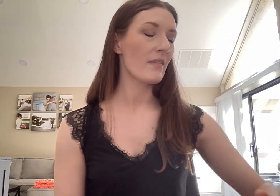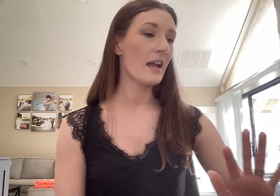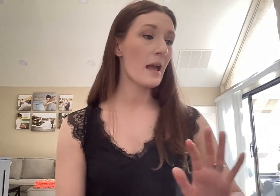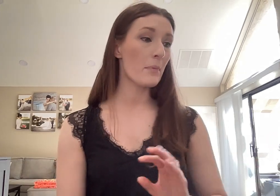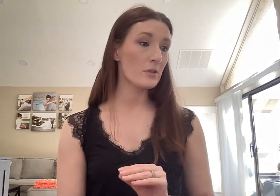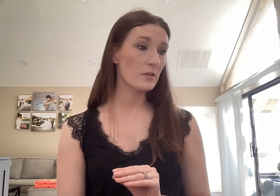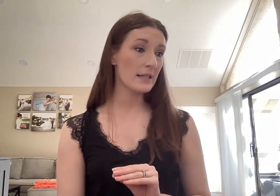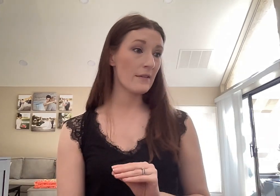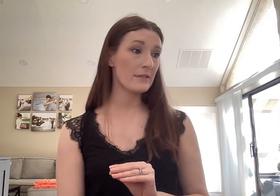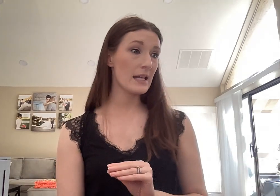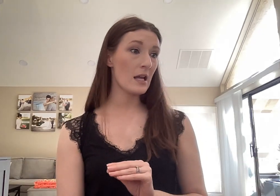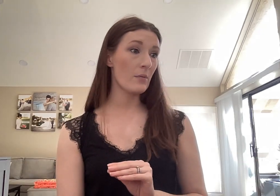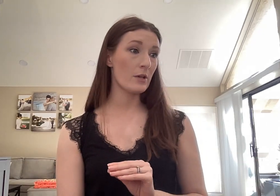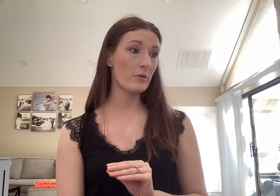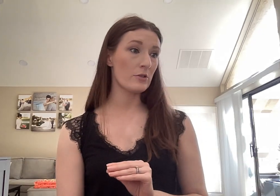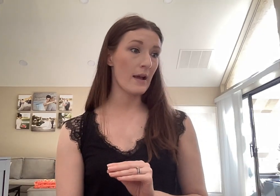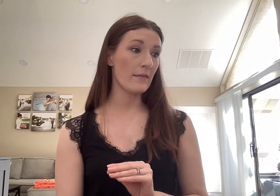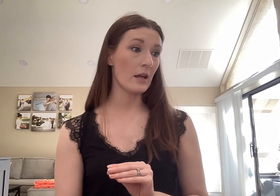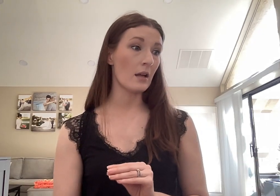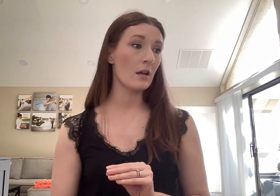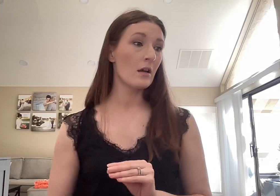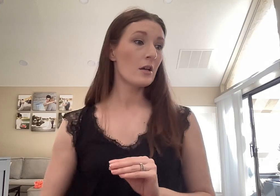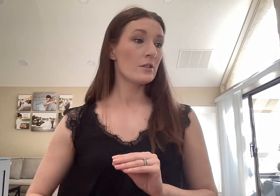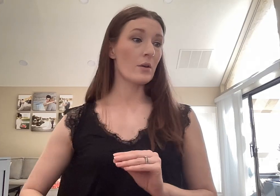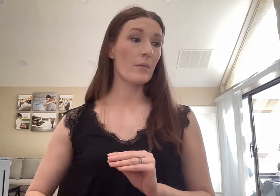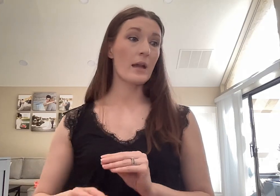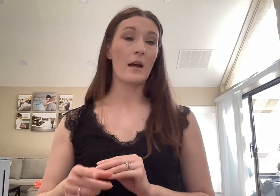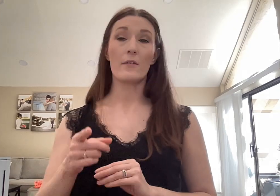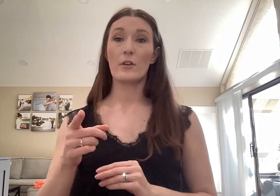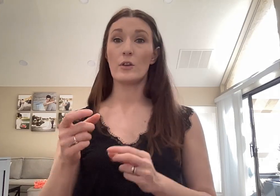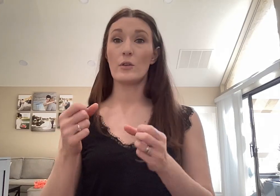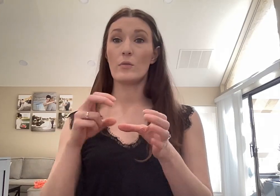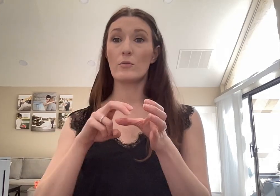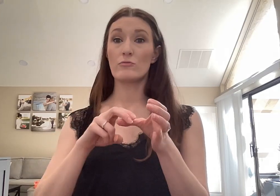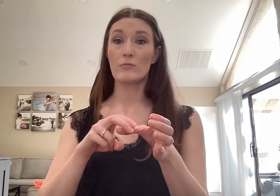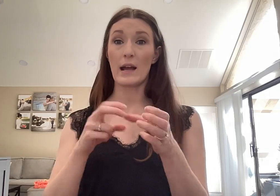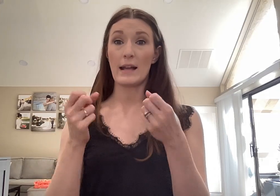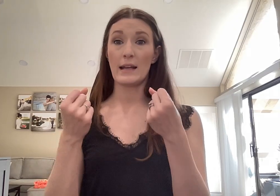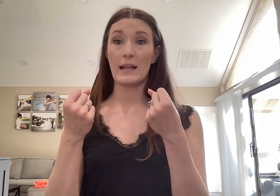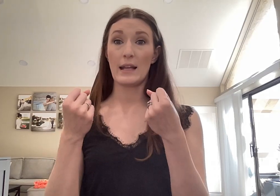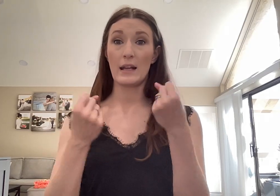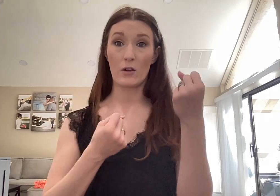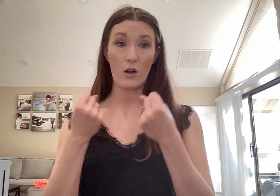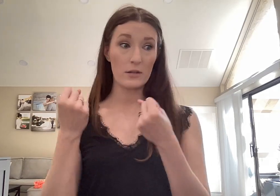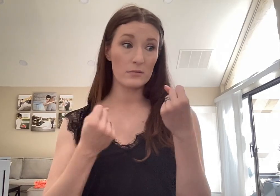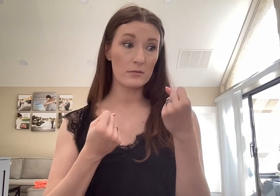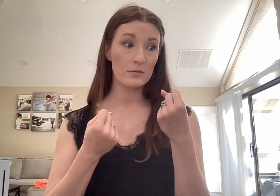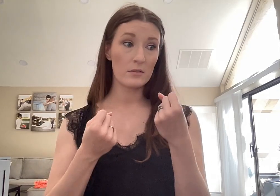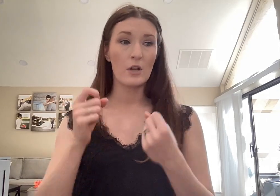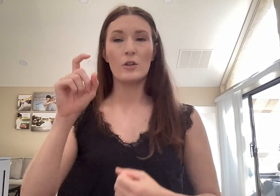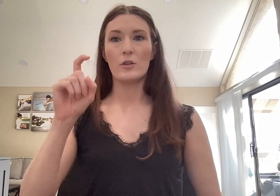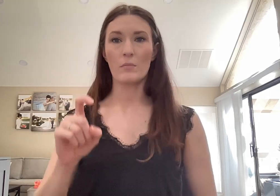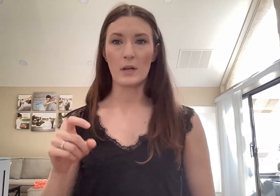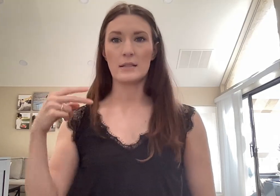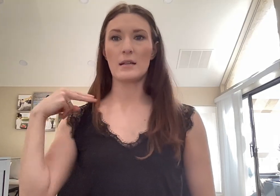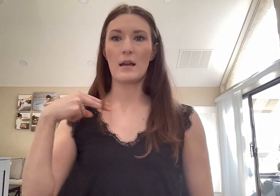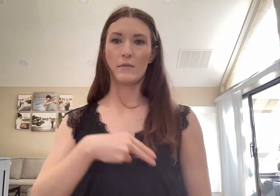Hey, personal safety when you are driving. So we have, you ride in a car, you must have your